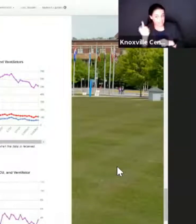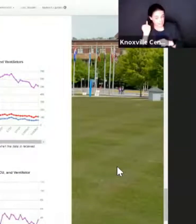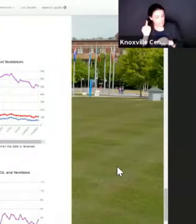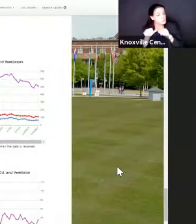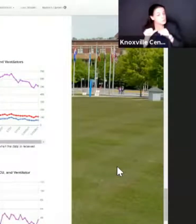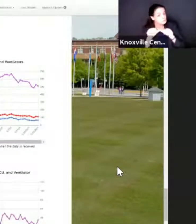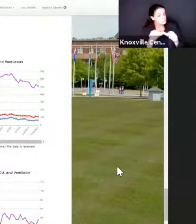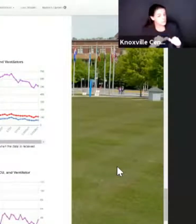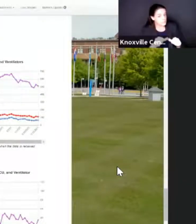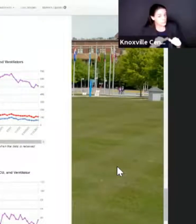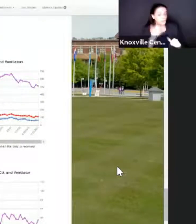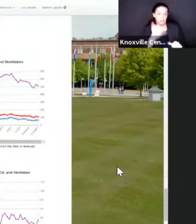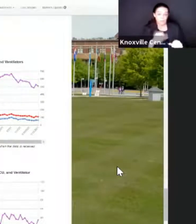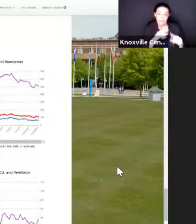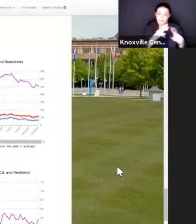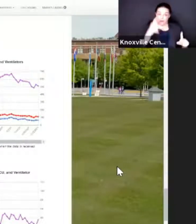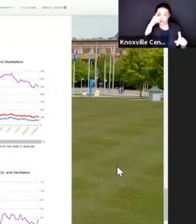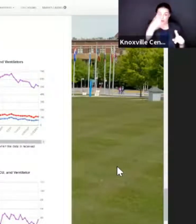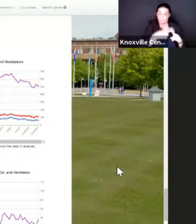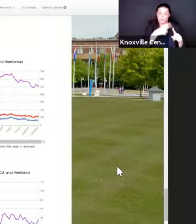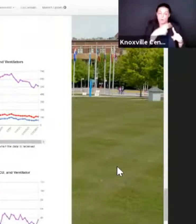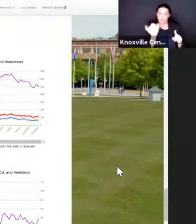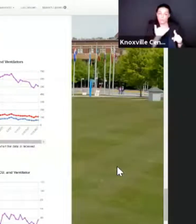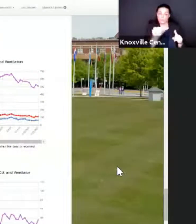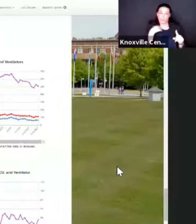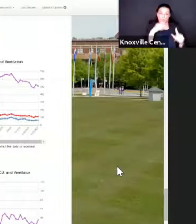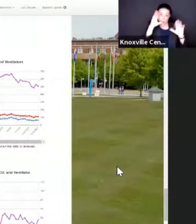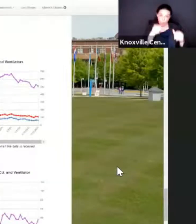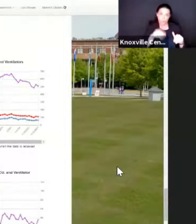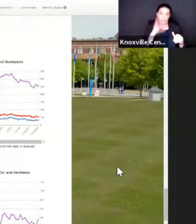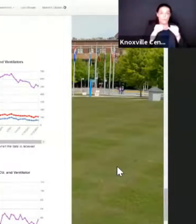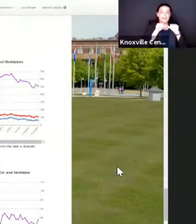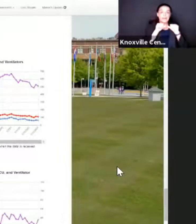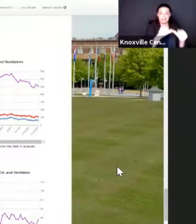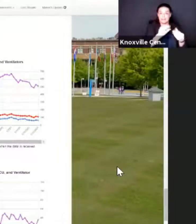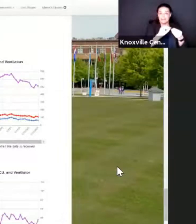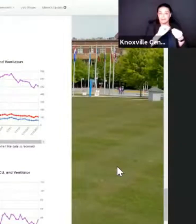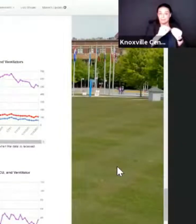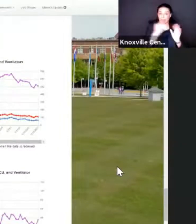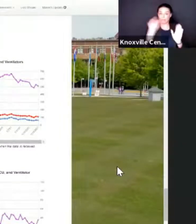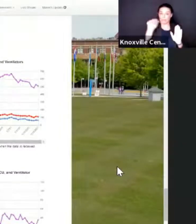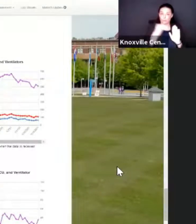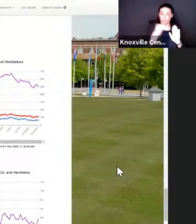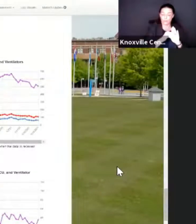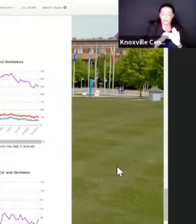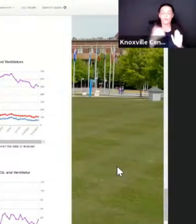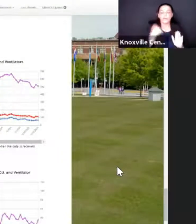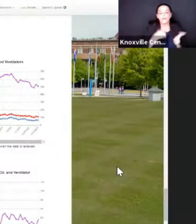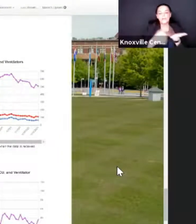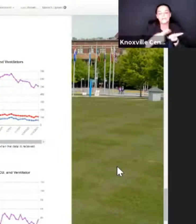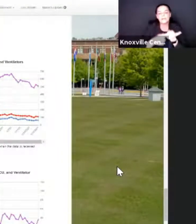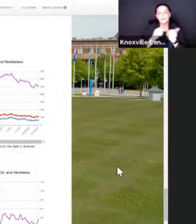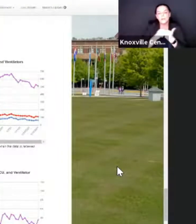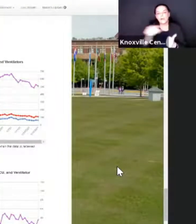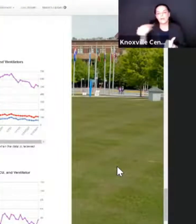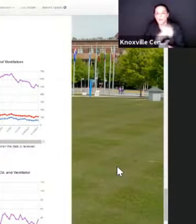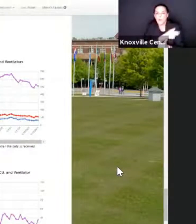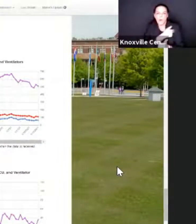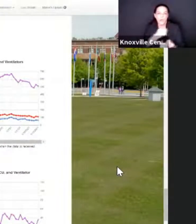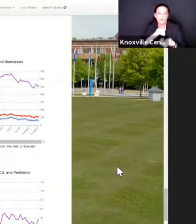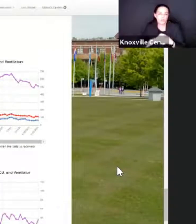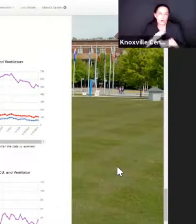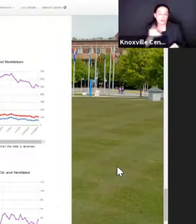is encouraging as well and something we hope to see continue. After speaking with our hospital partners, they have recommended that